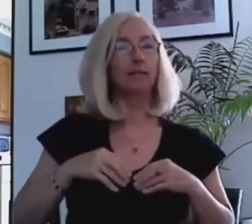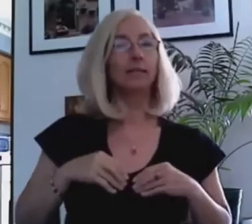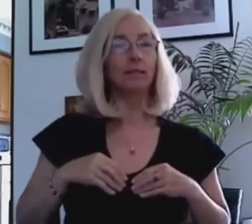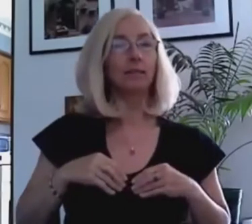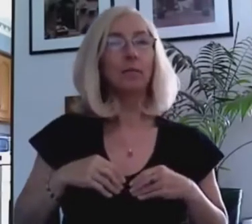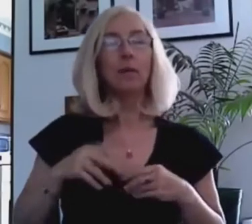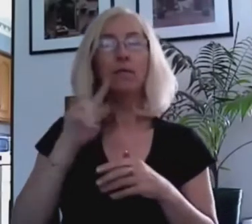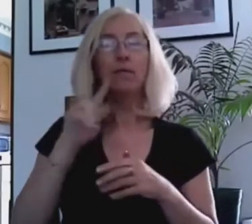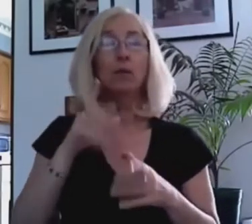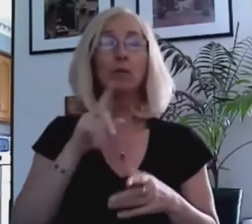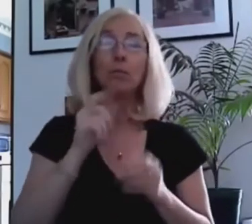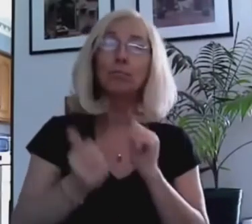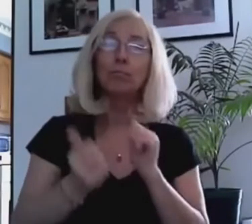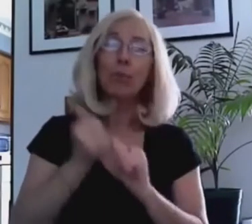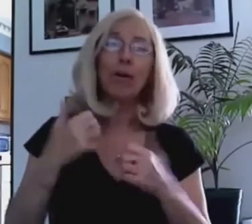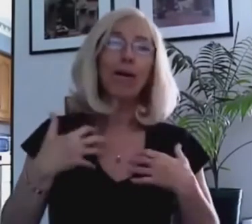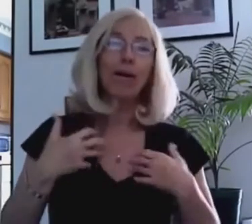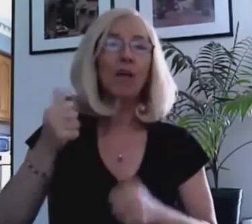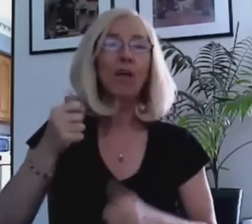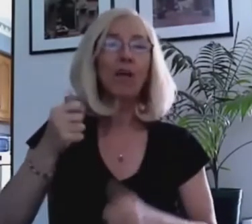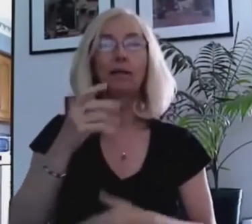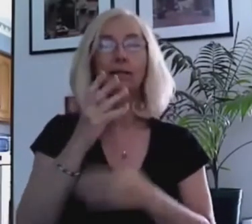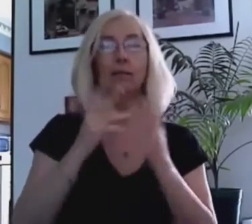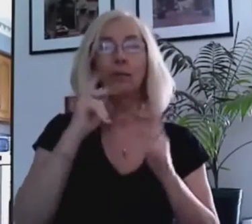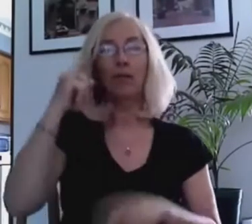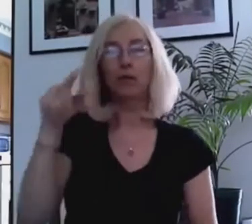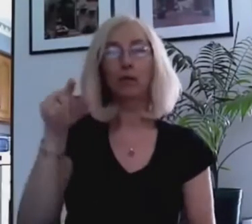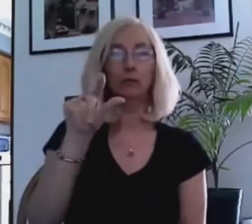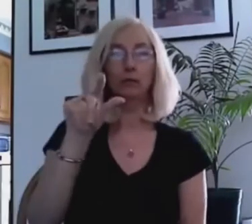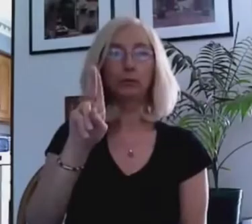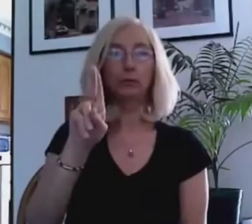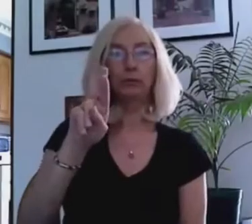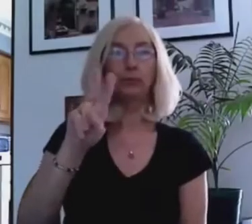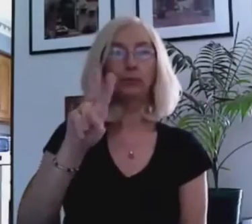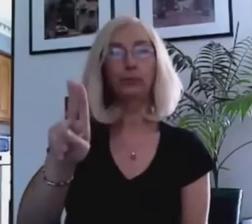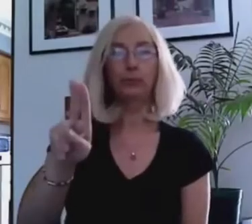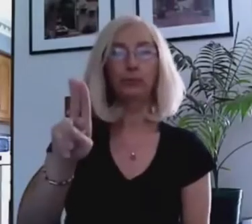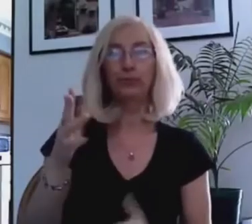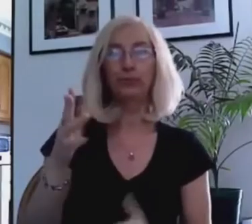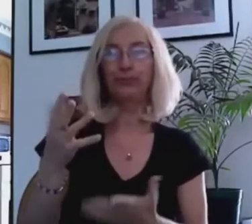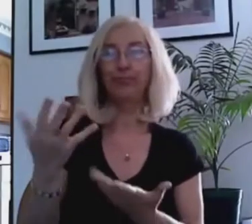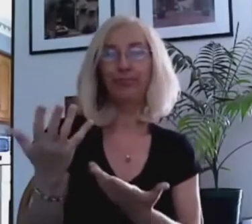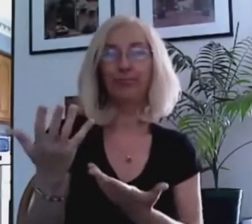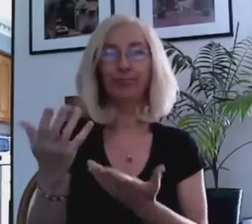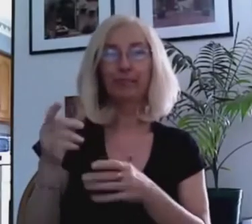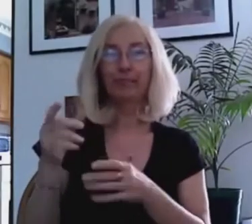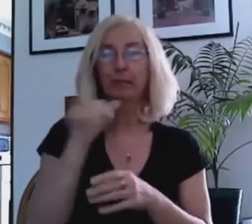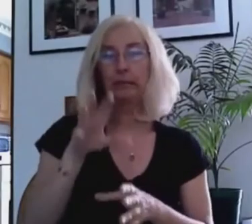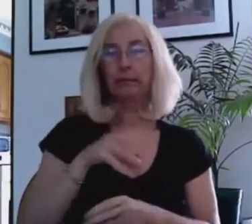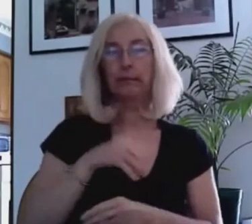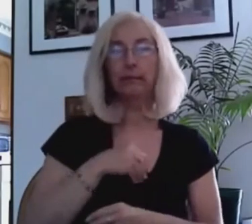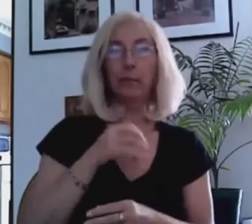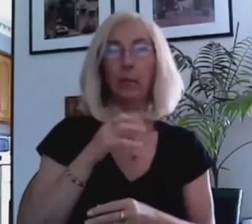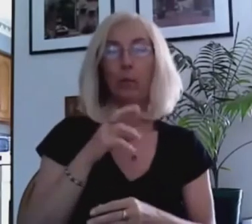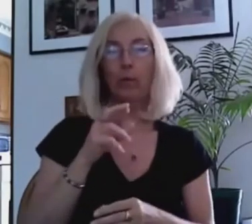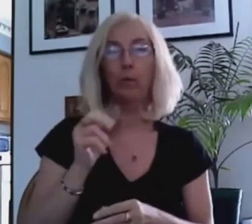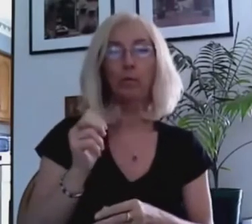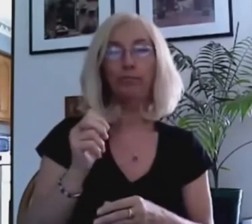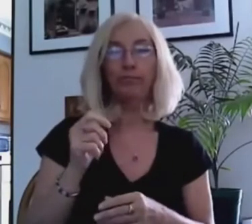now looking back, I'm so thankful that my parents did that. So now, when people want to judge other people for their diet